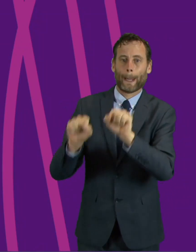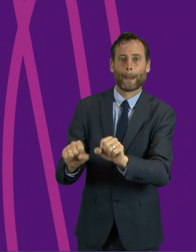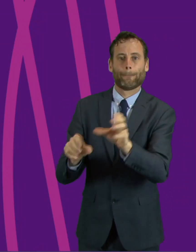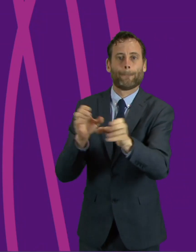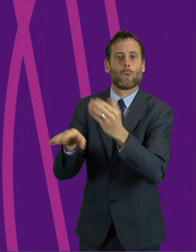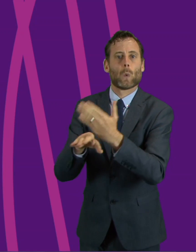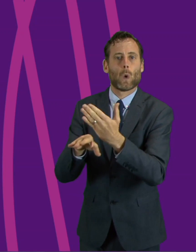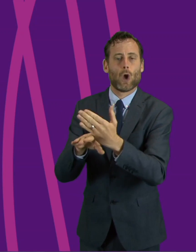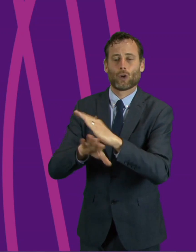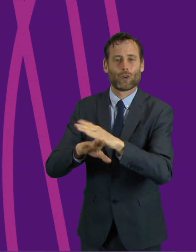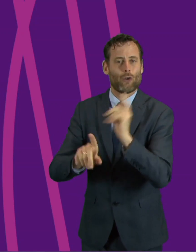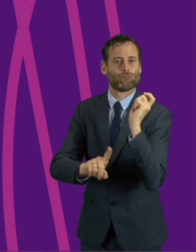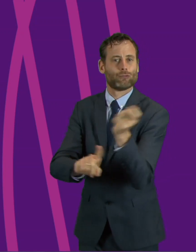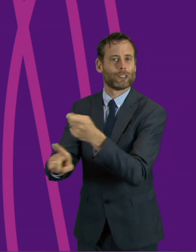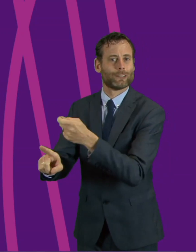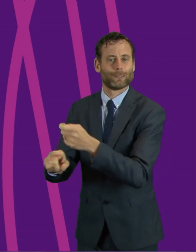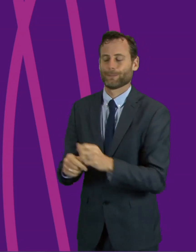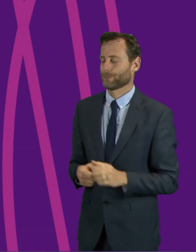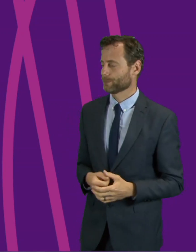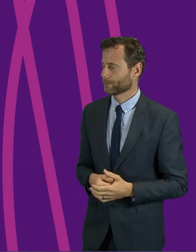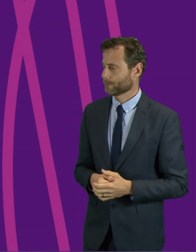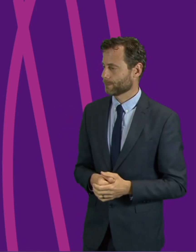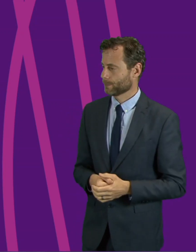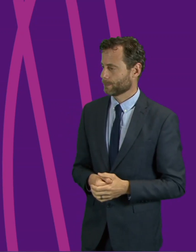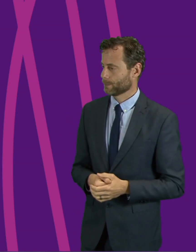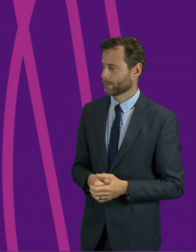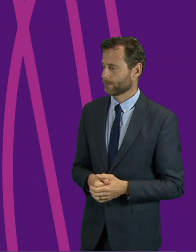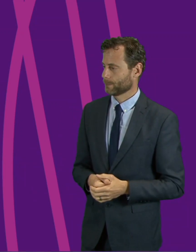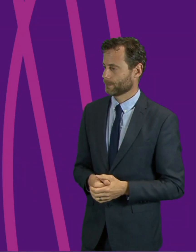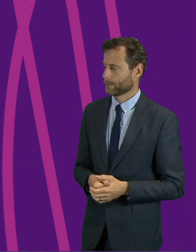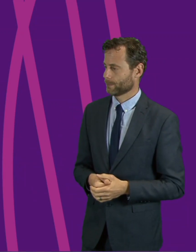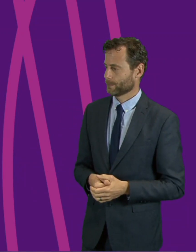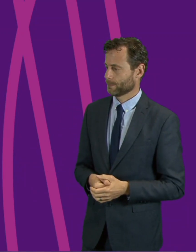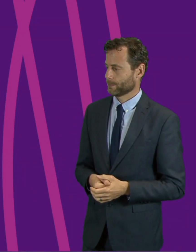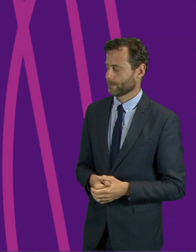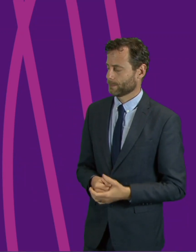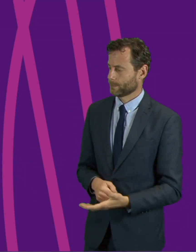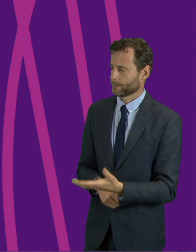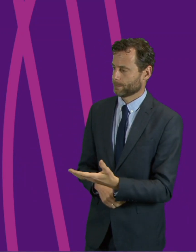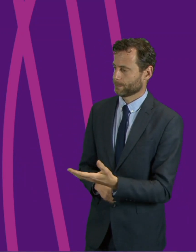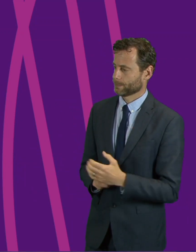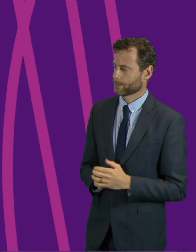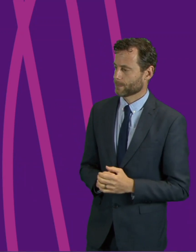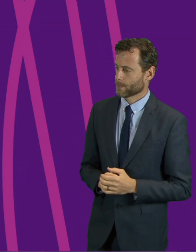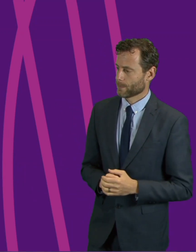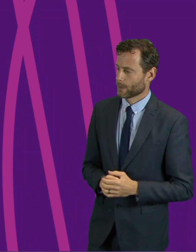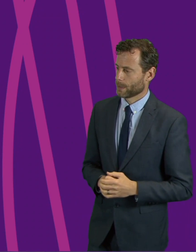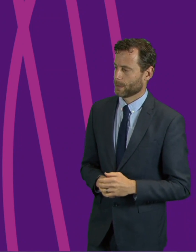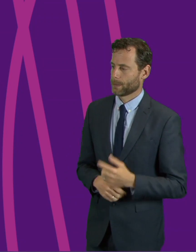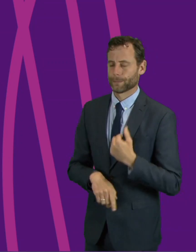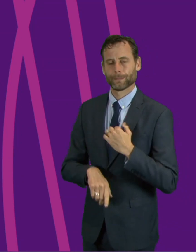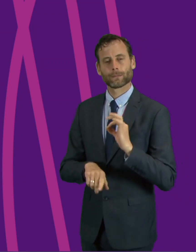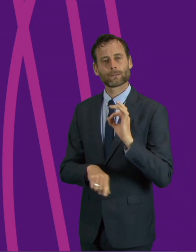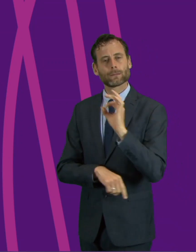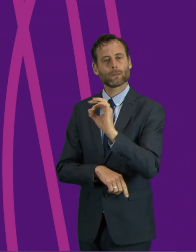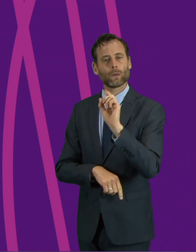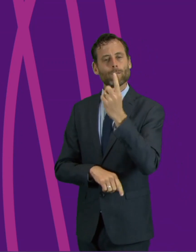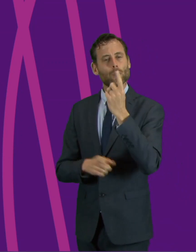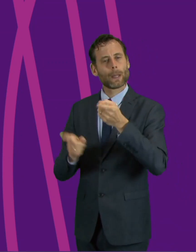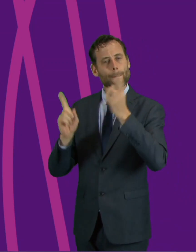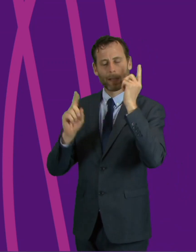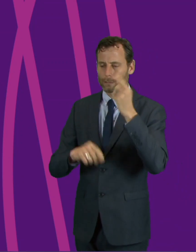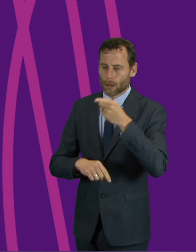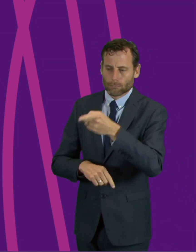Scottish Government routes as well. Maureen Watt, to be followed by Maurice Corrie. Thank you, Presiding Officer. Can I ask the First Minister